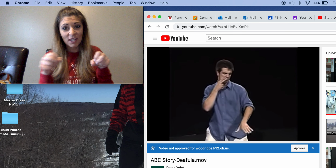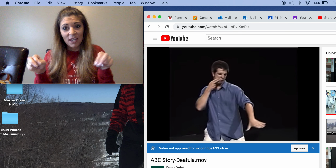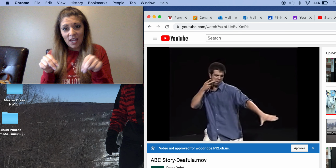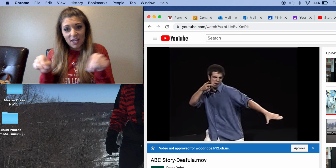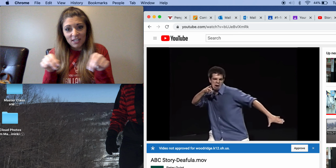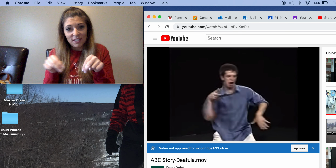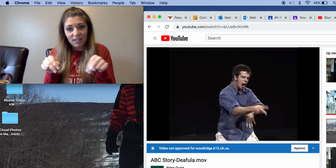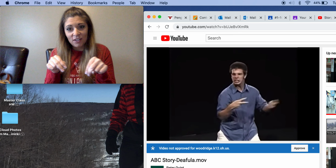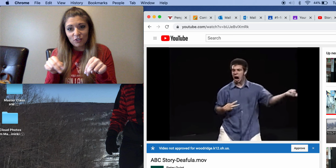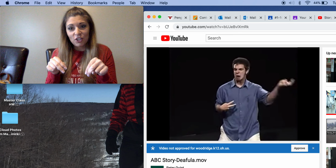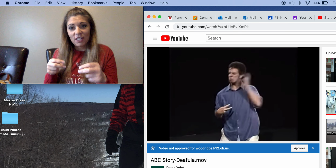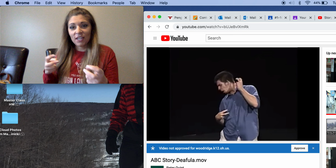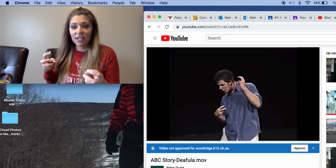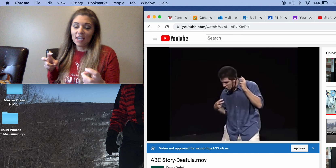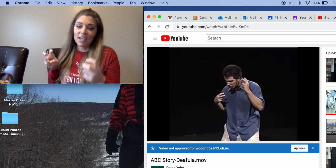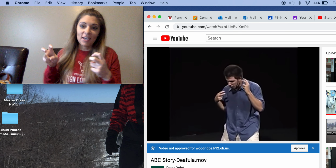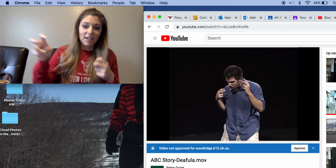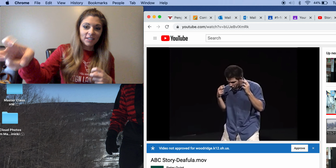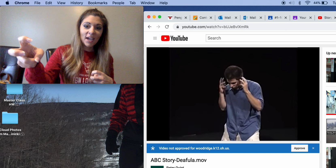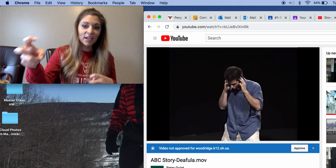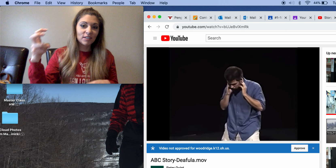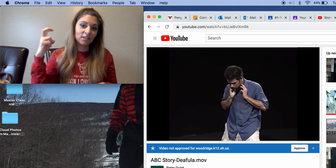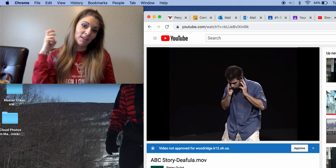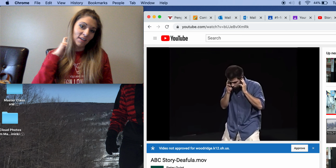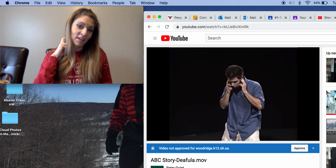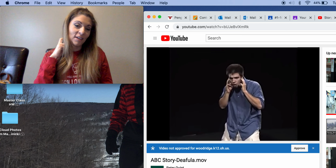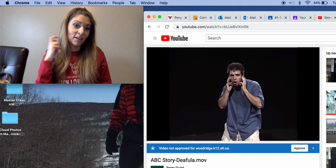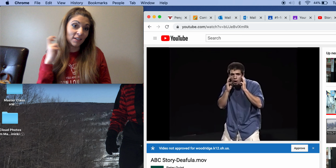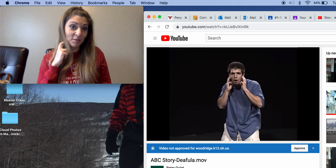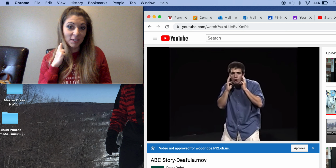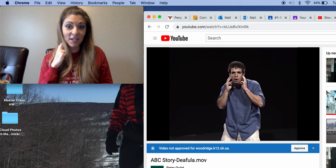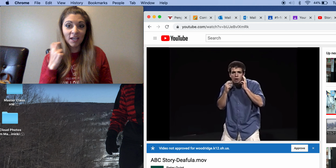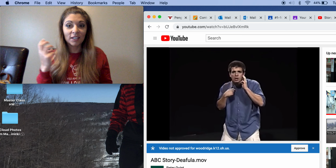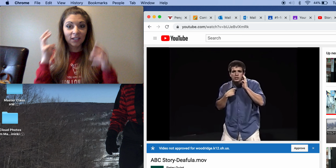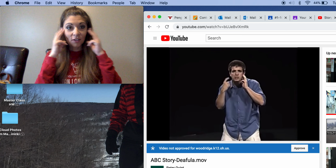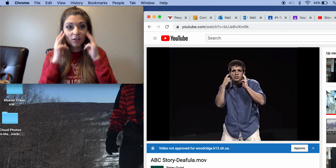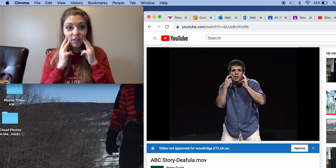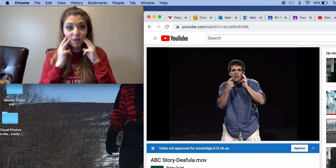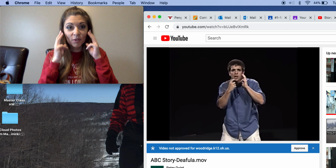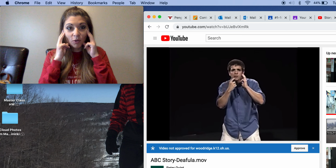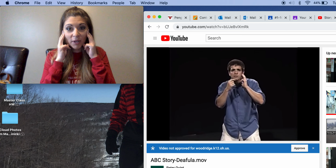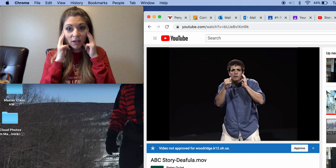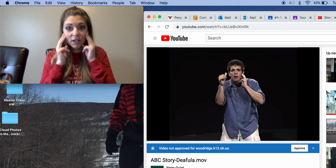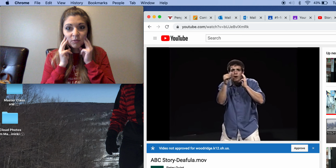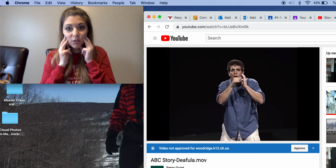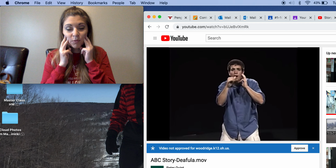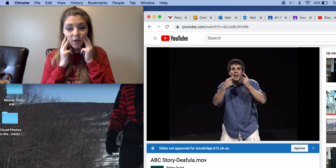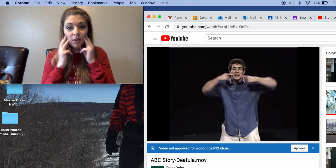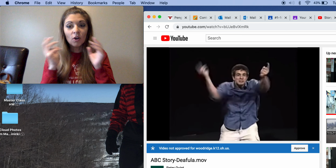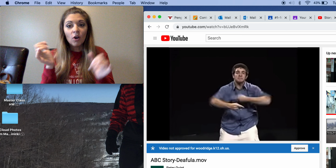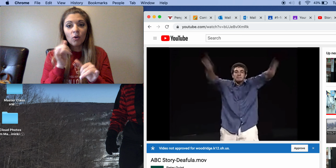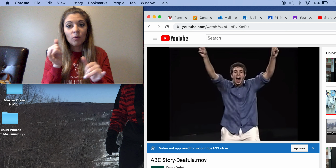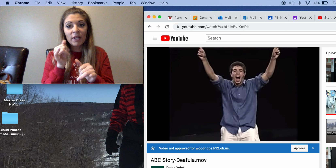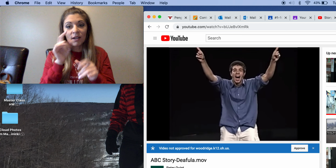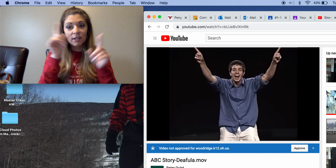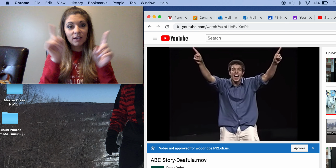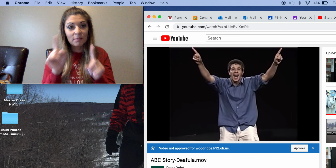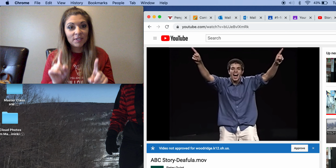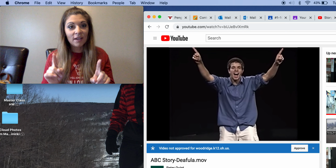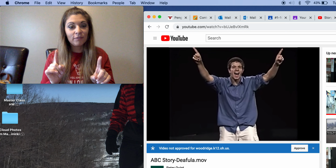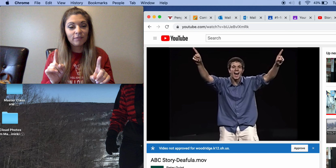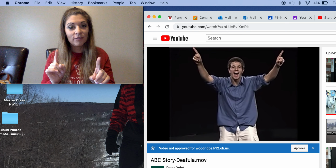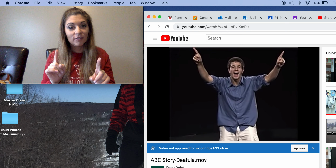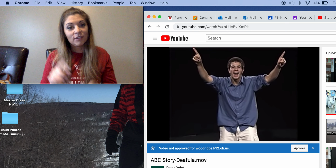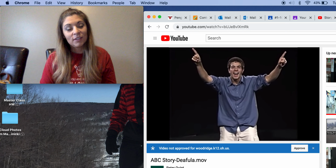fist and his legs are shaking. It attacks, hits him in the neck. W, oh my God, what's wrong? Oh my God,